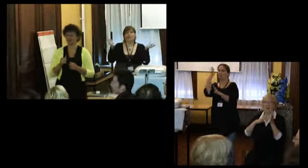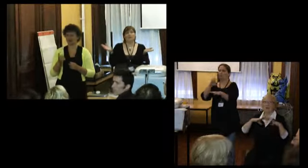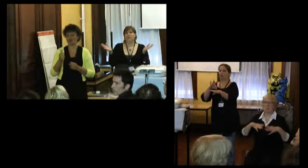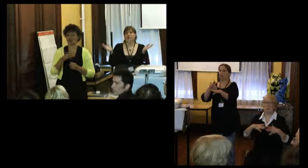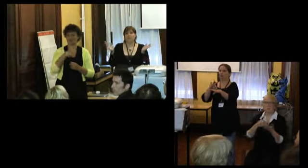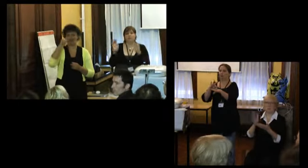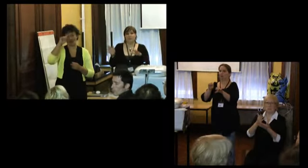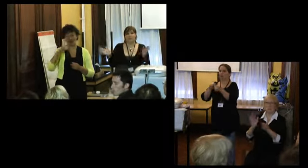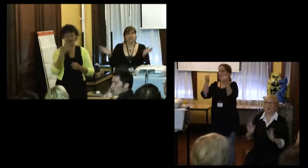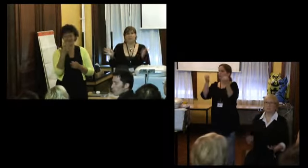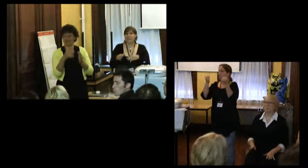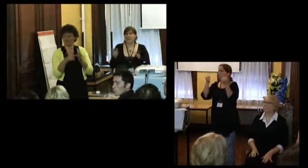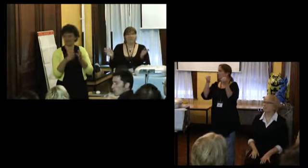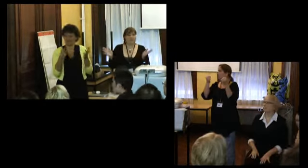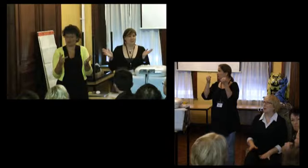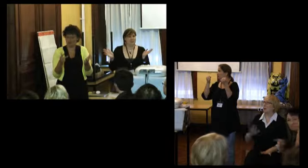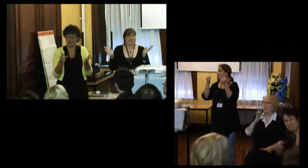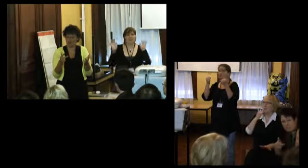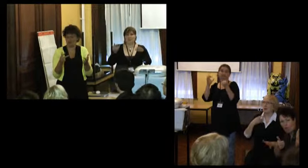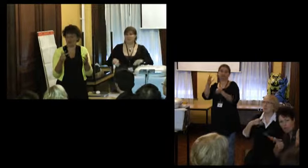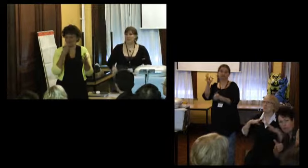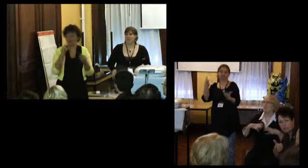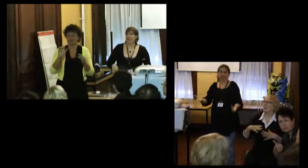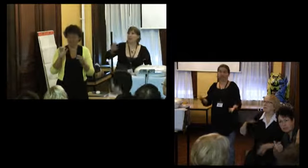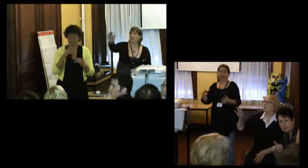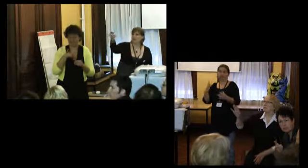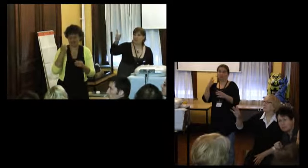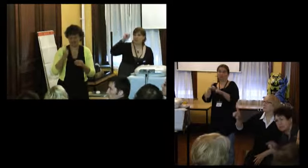Well, we'll have the break anyway because now we need to.